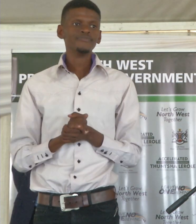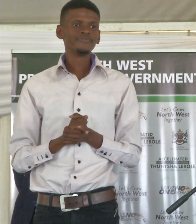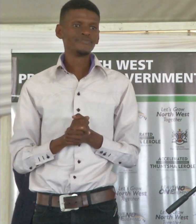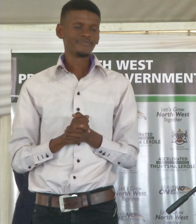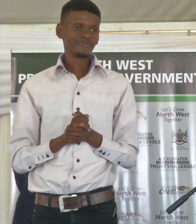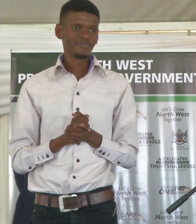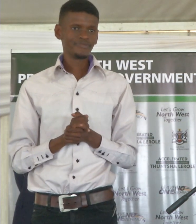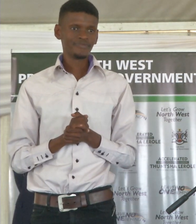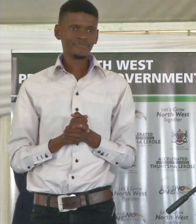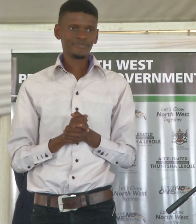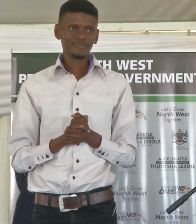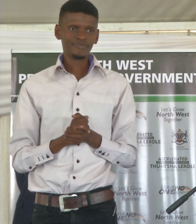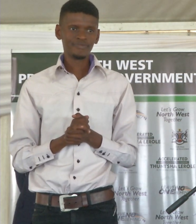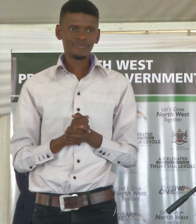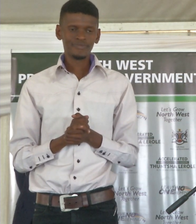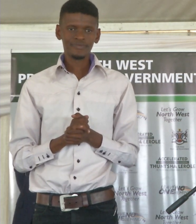Thank you.